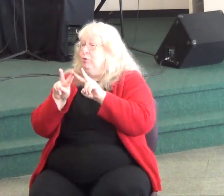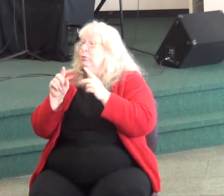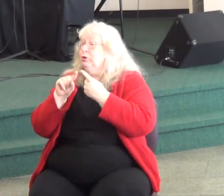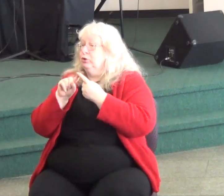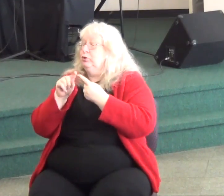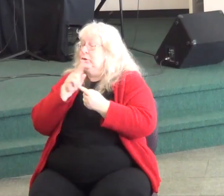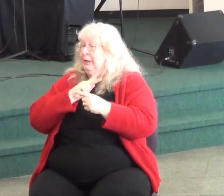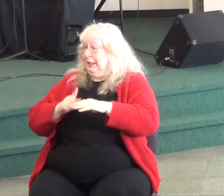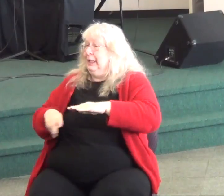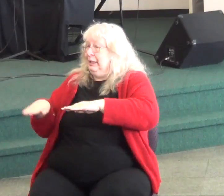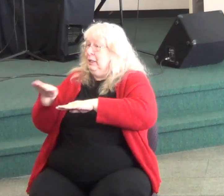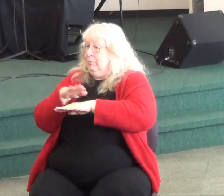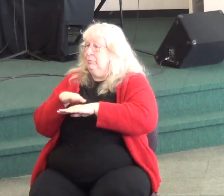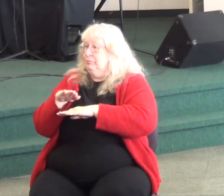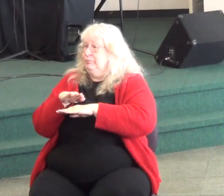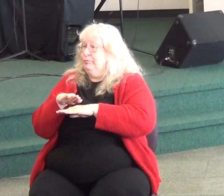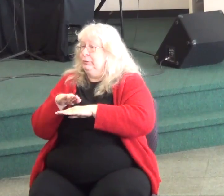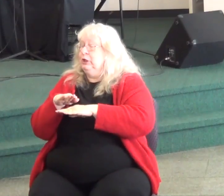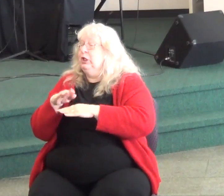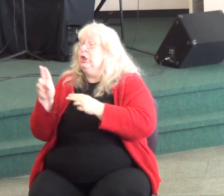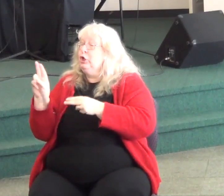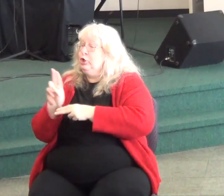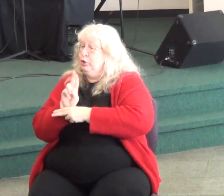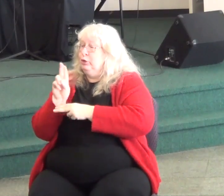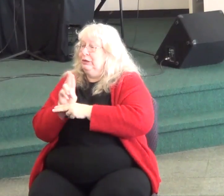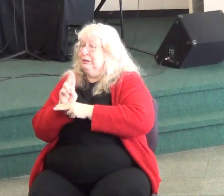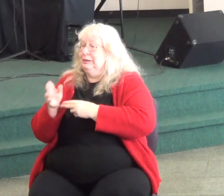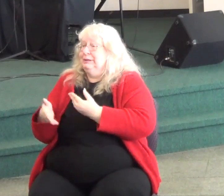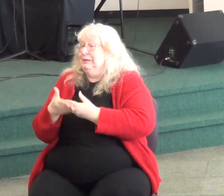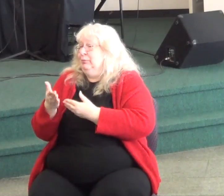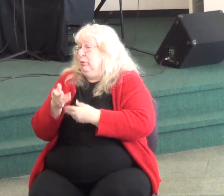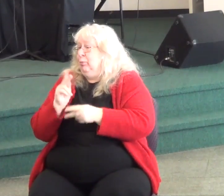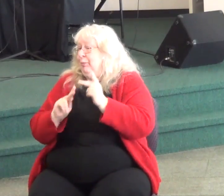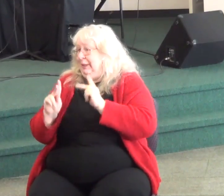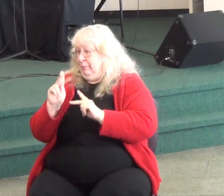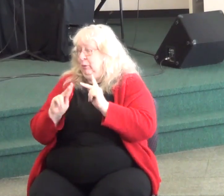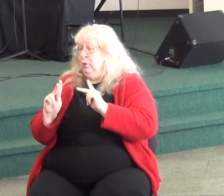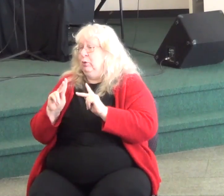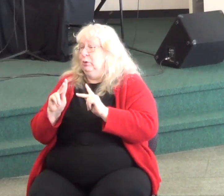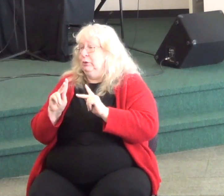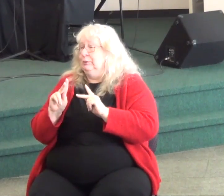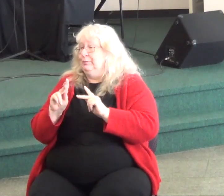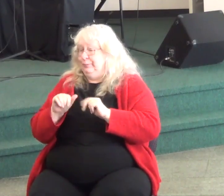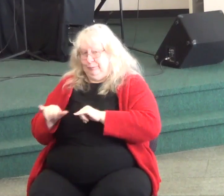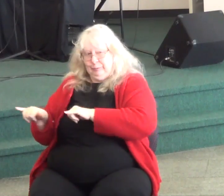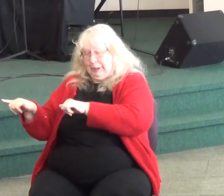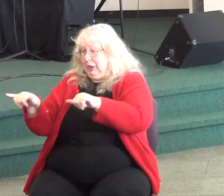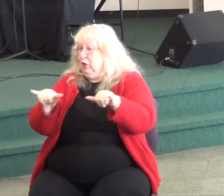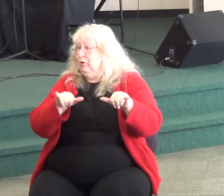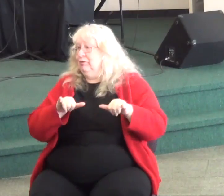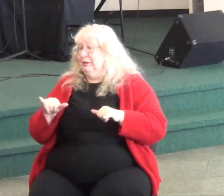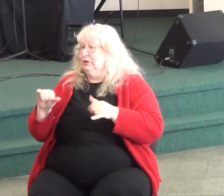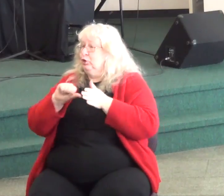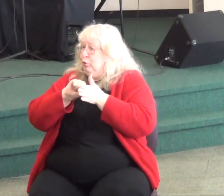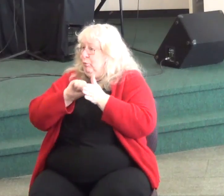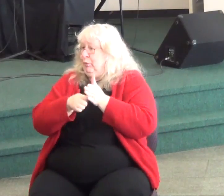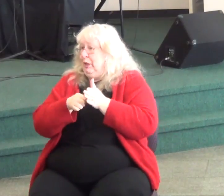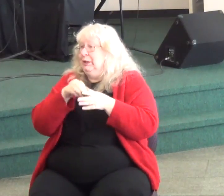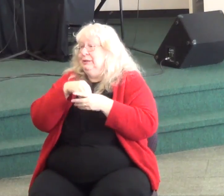amazing he uses simple people like you and me to make a difference and impact in people's lives? Yes. How awesome.